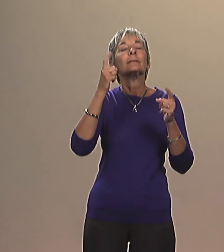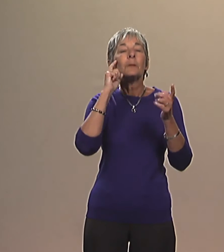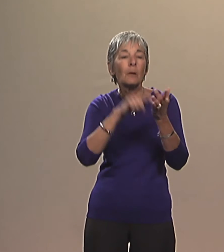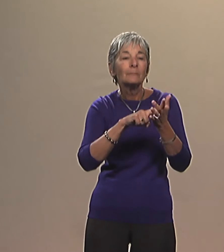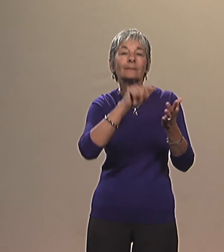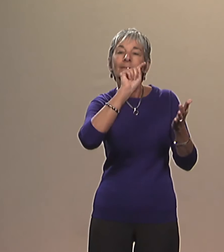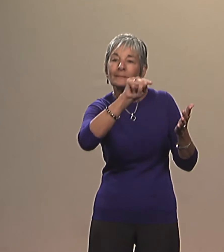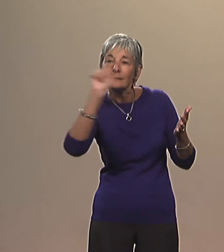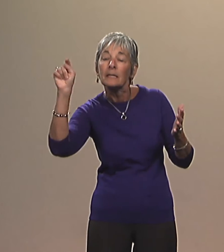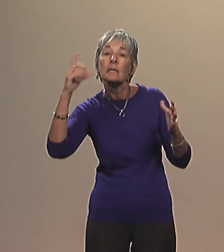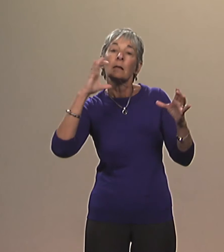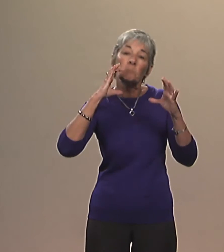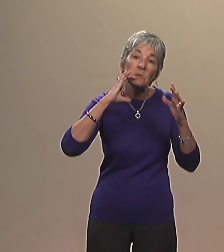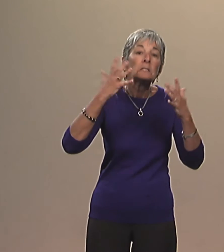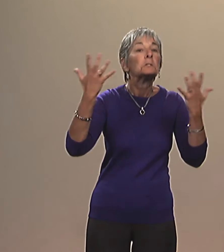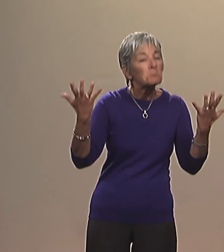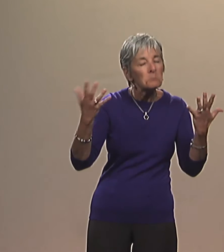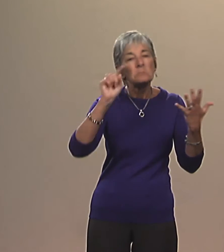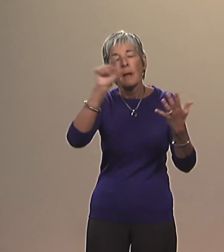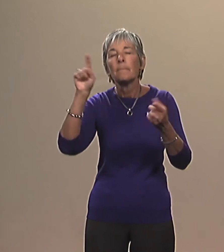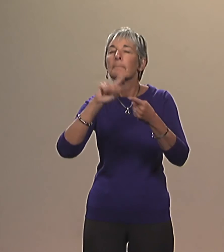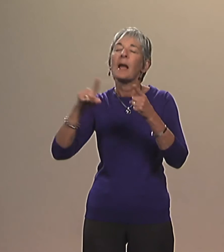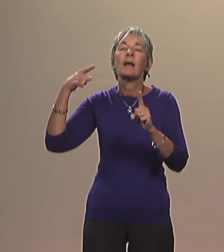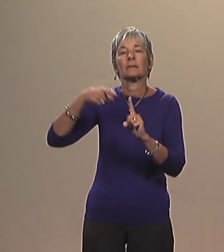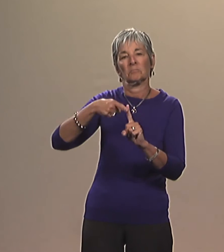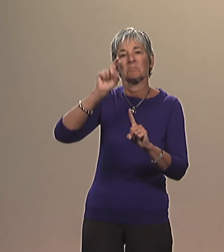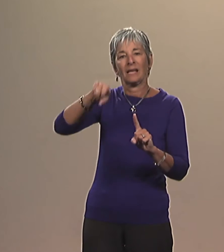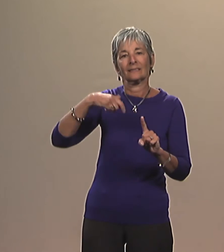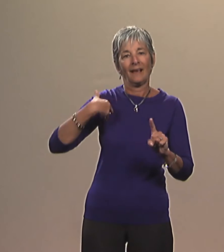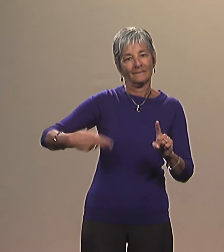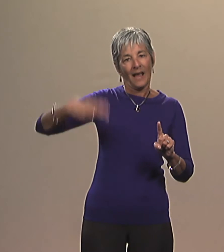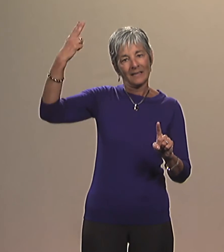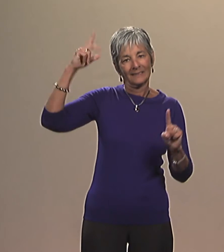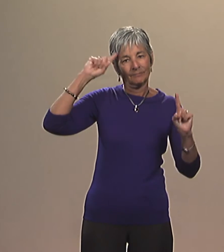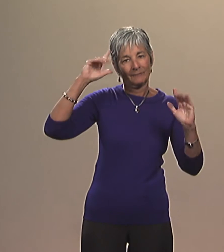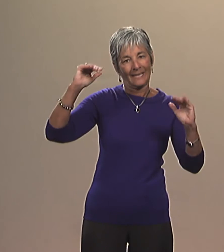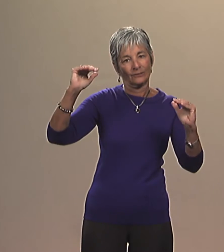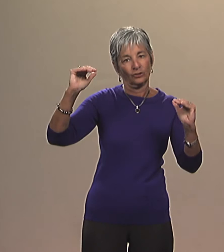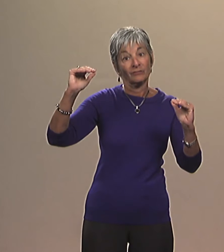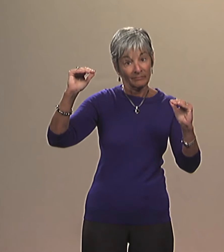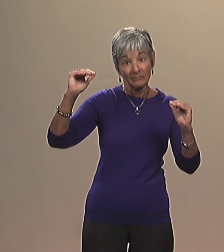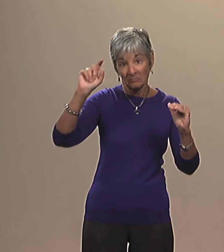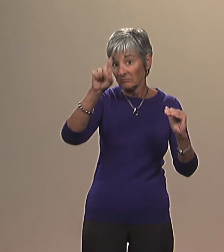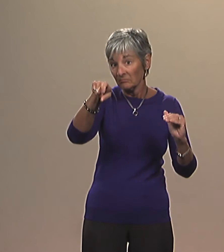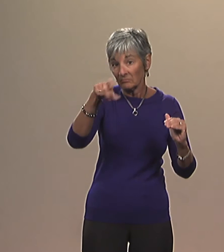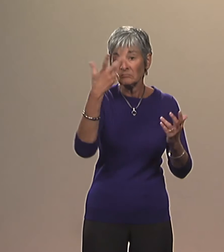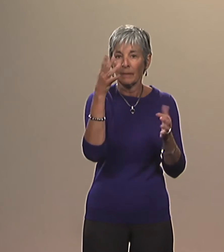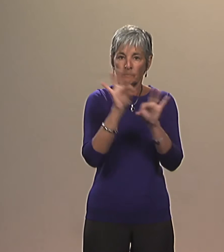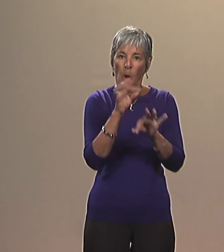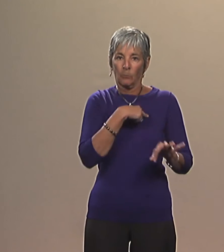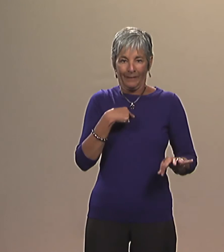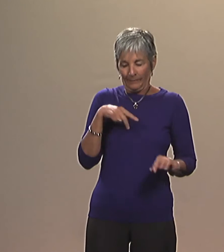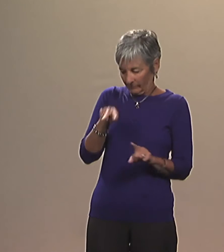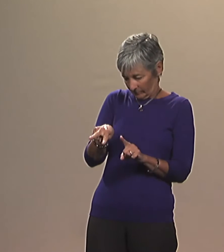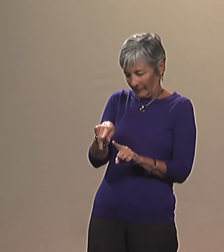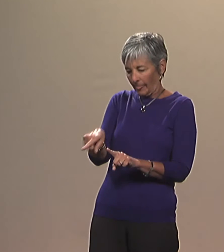She noticed factors such as communication, but also identified high expectations as a theme. It's important for us to look at the